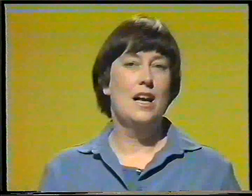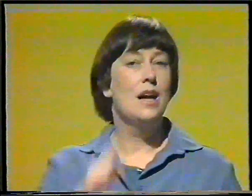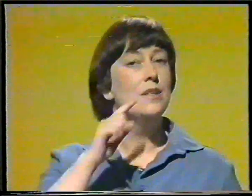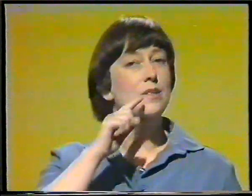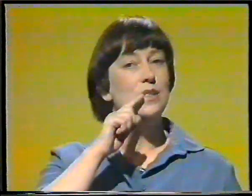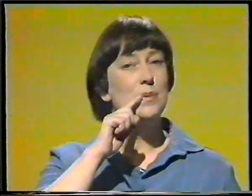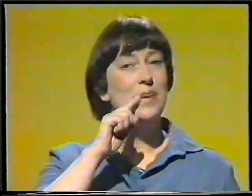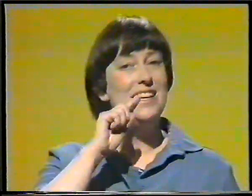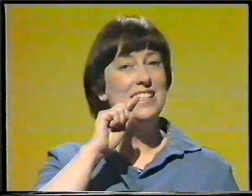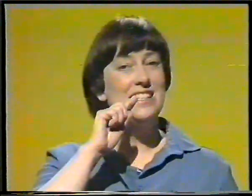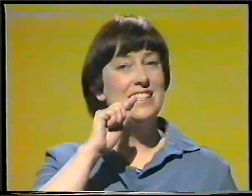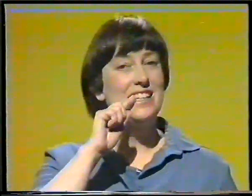Sweet.